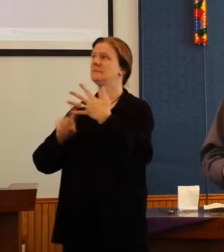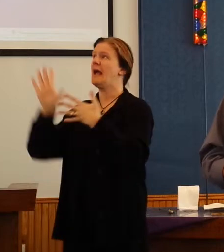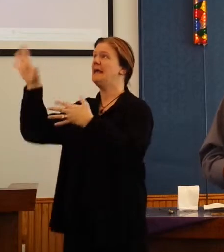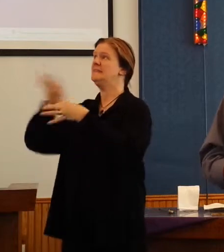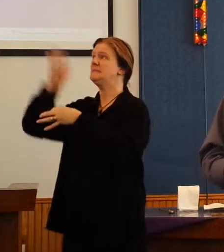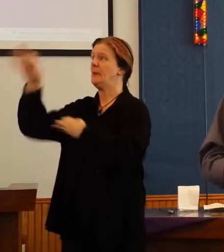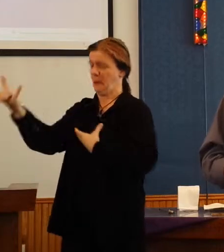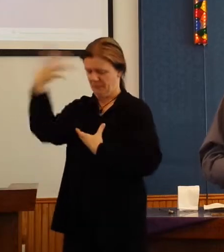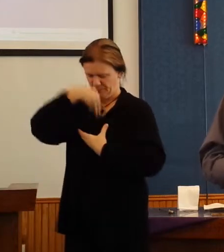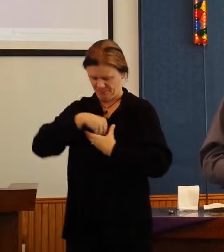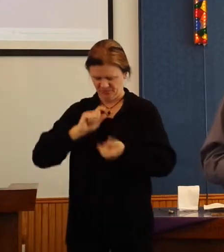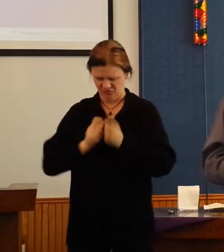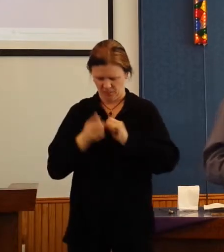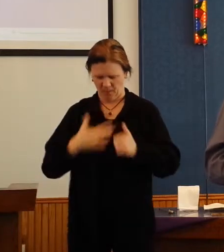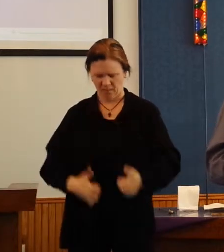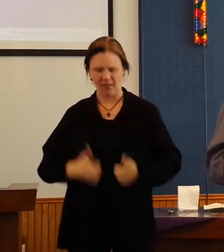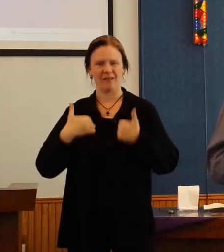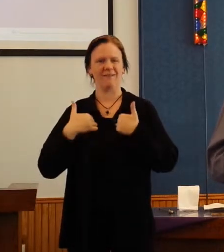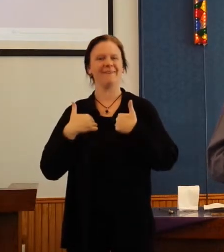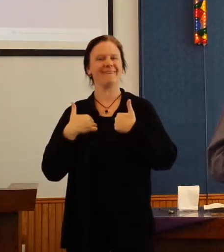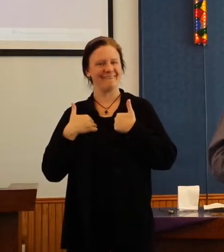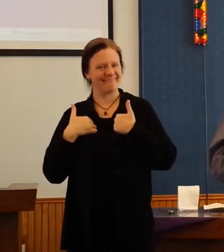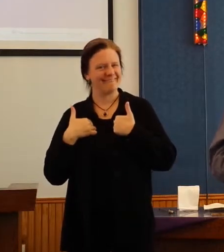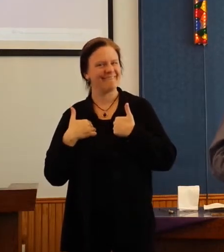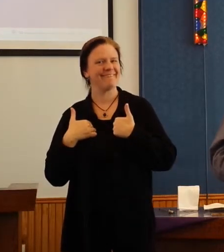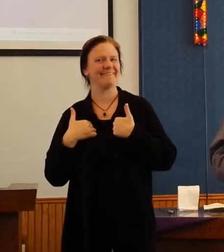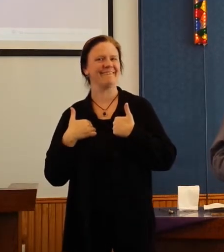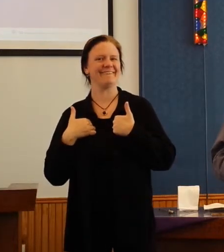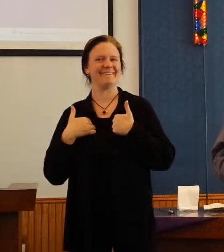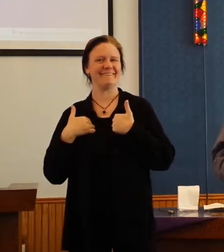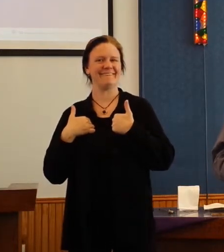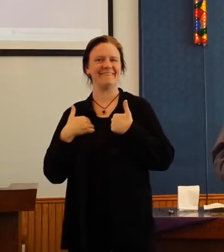God. Because then, you will truly be a